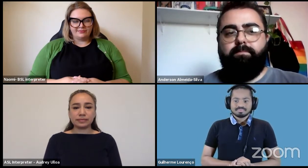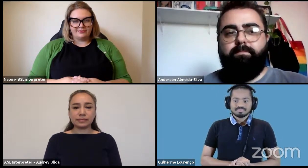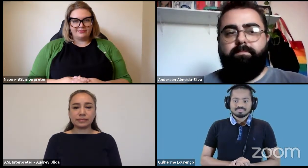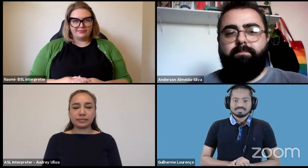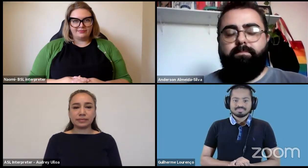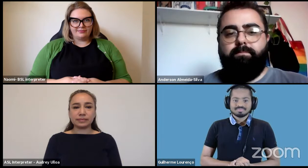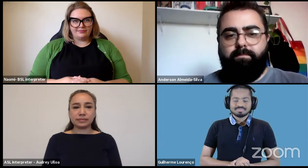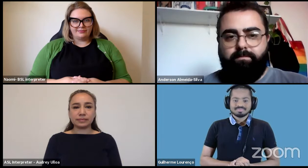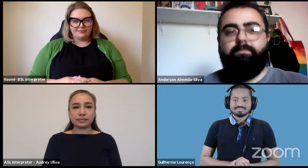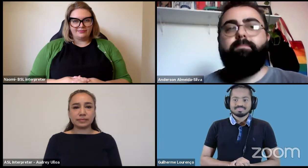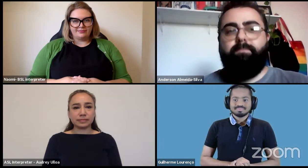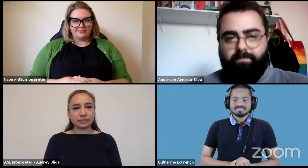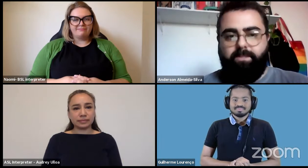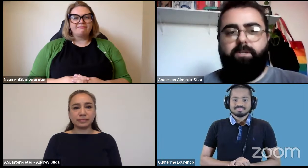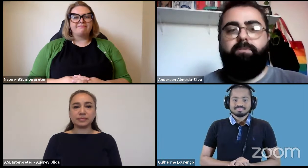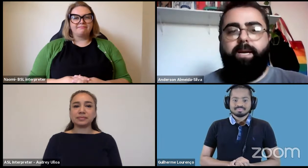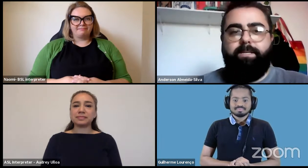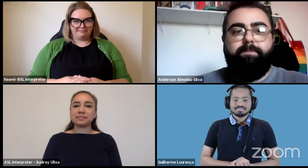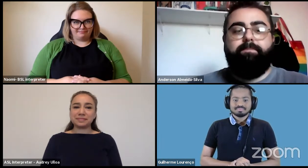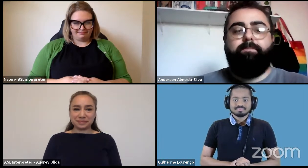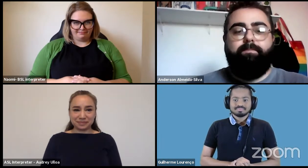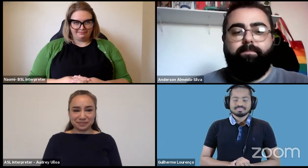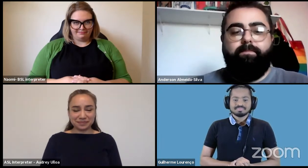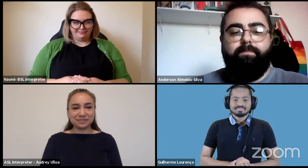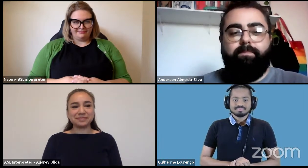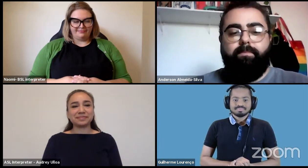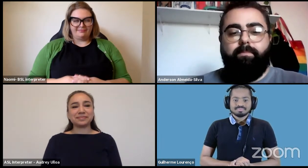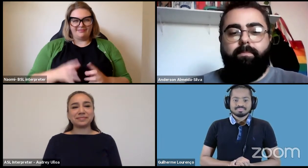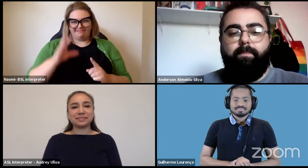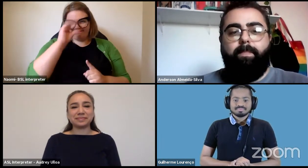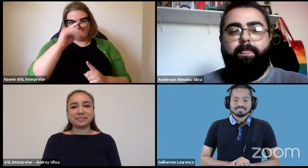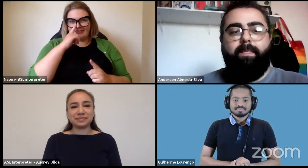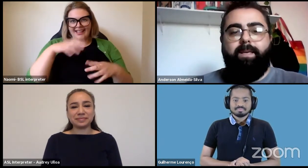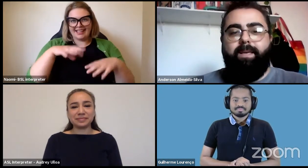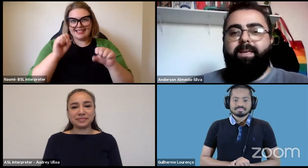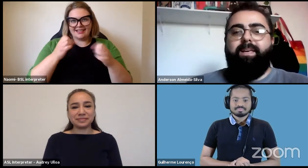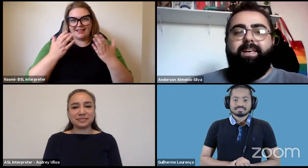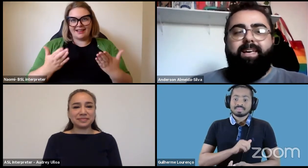You may start, Anderson. All right.